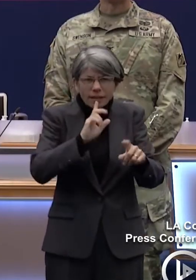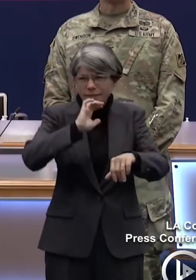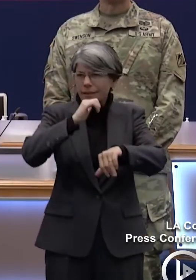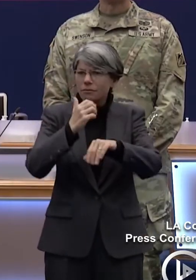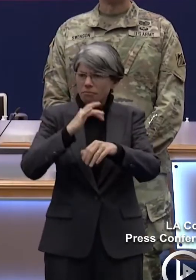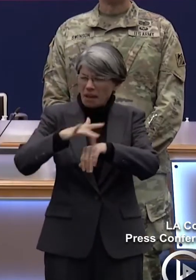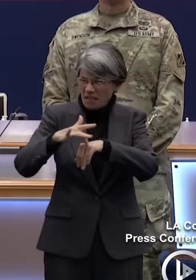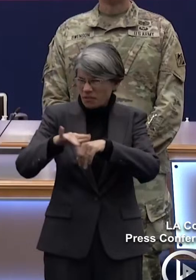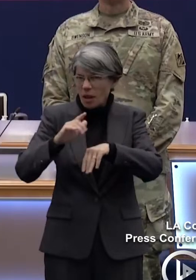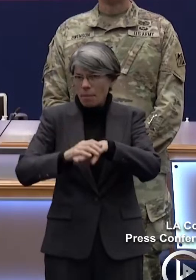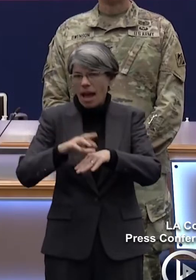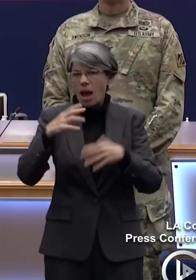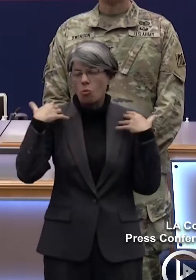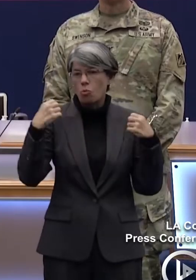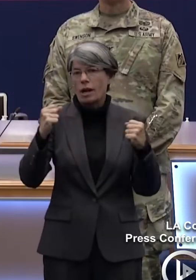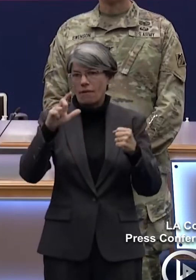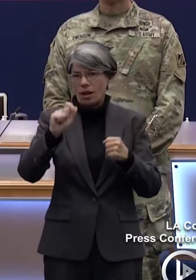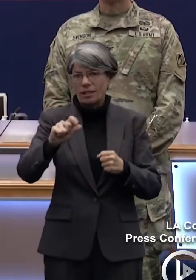available online at